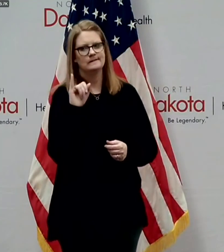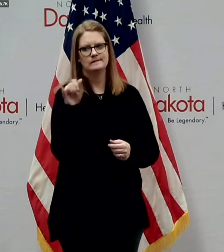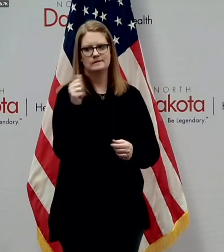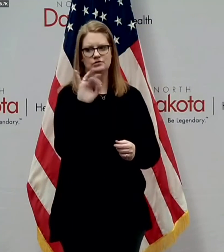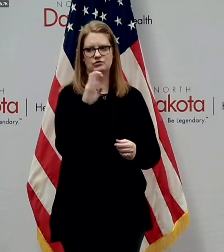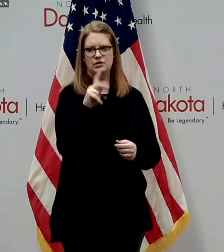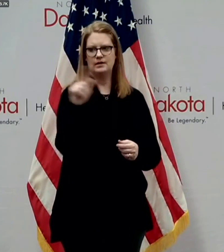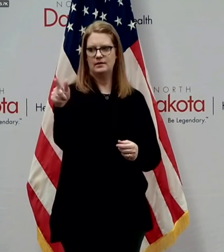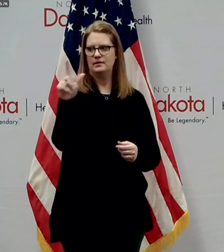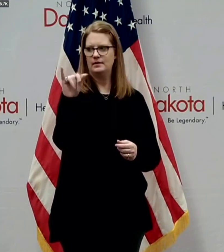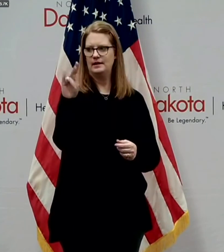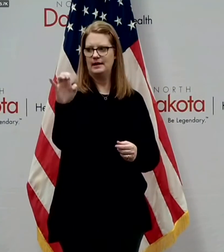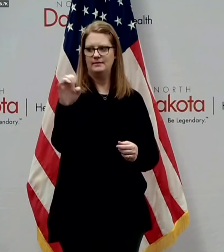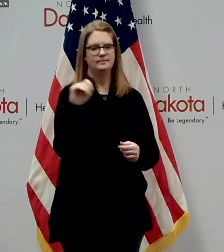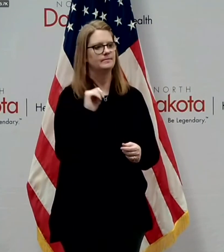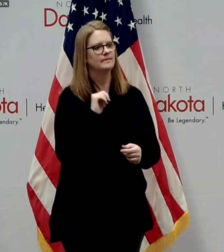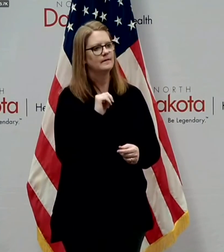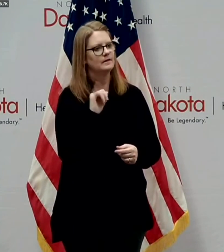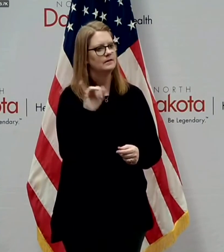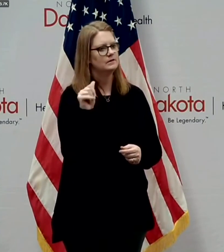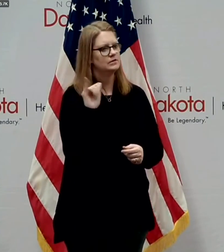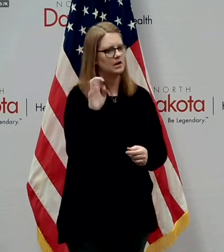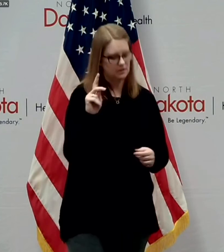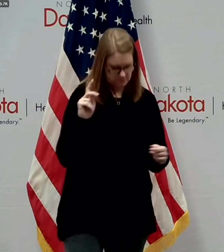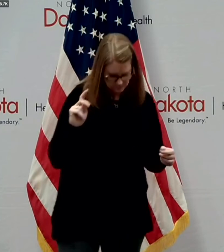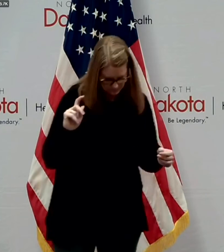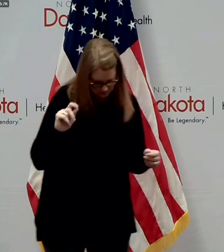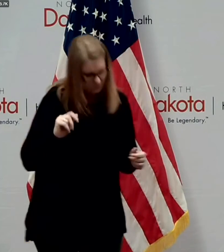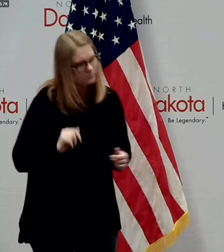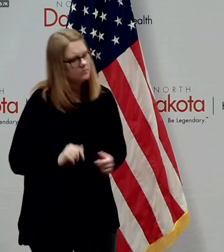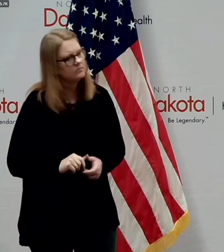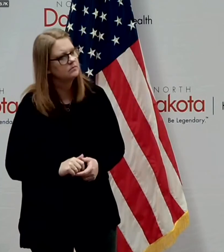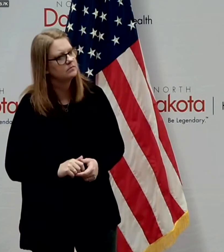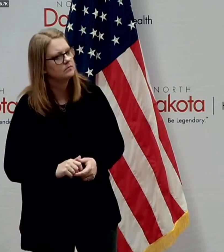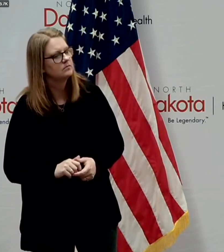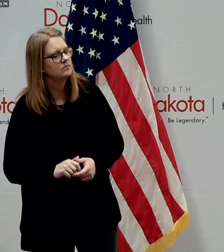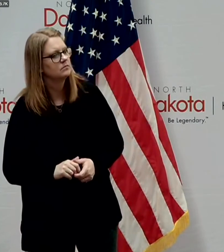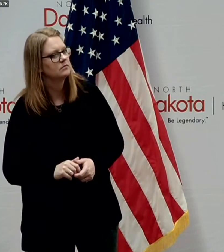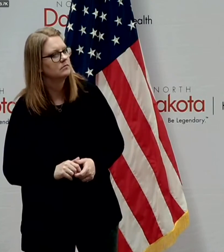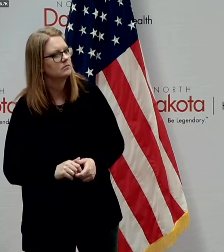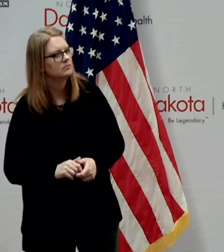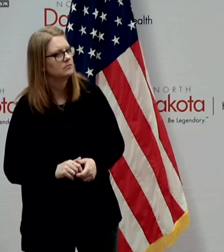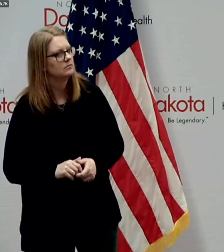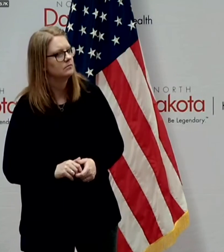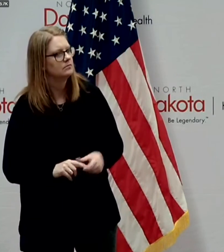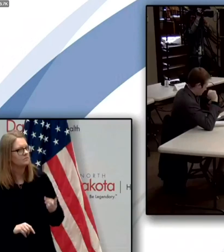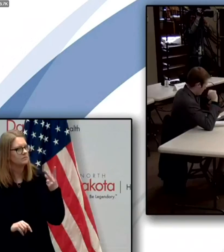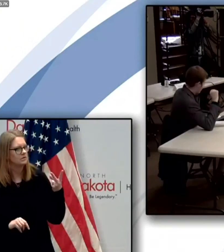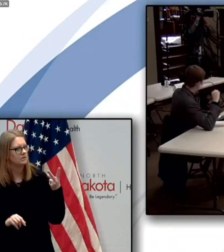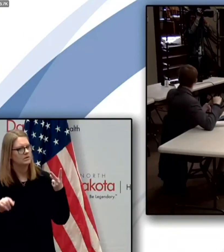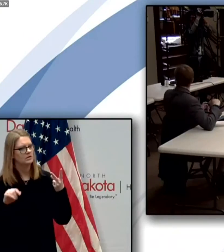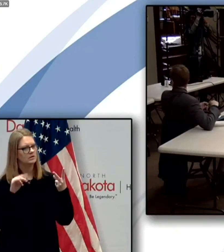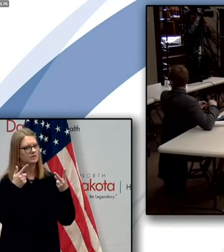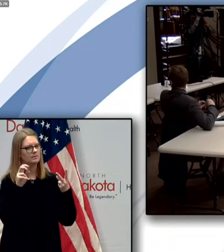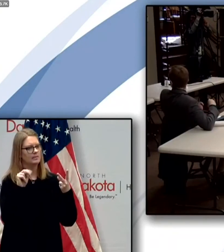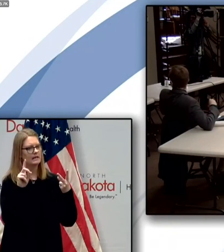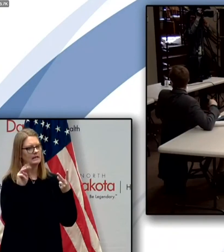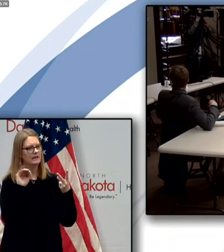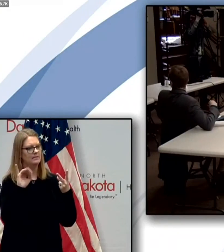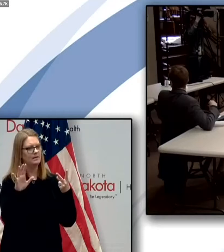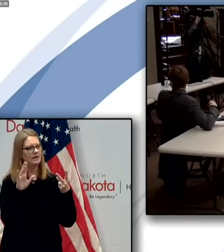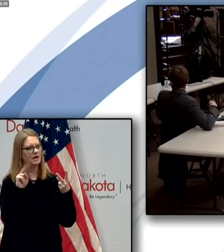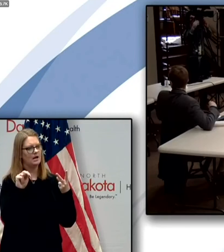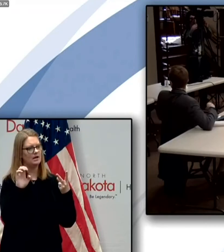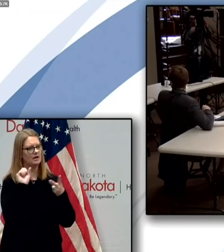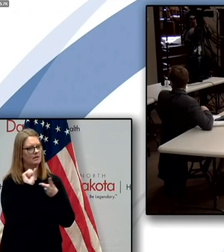Jack and then Lane. Governor, you talked about the two types of pandemic unemployment claims that have come in. Have